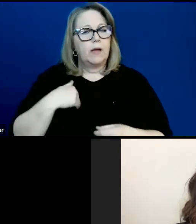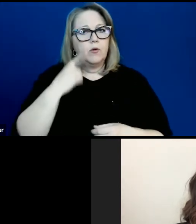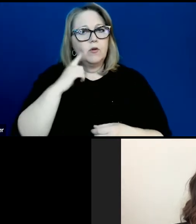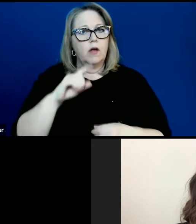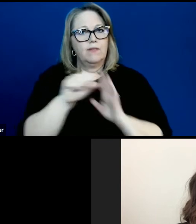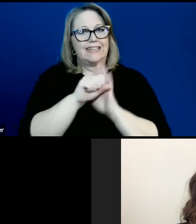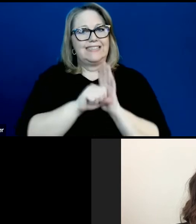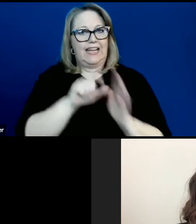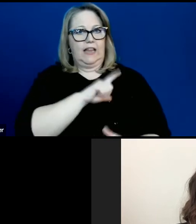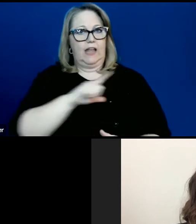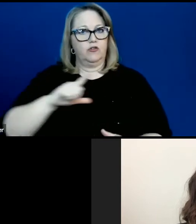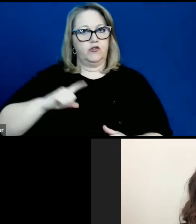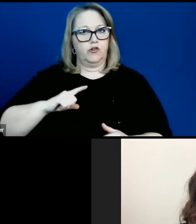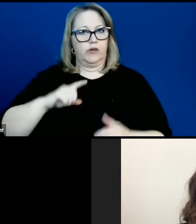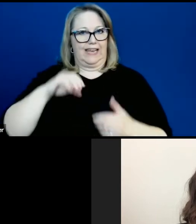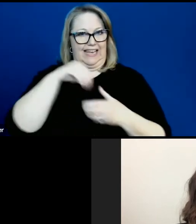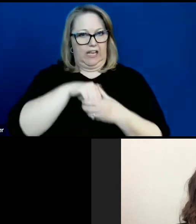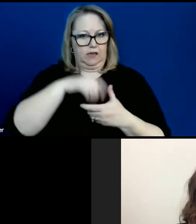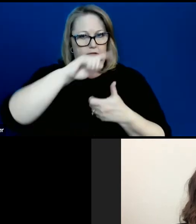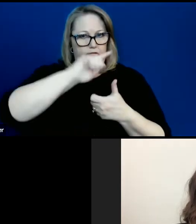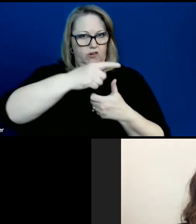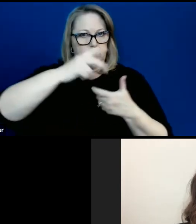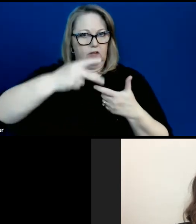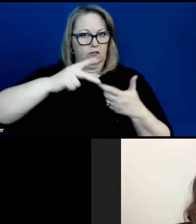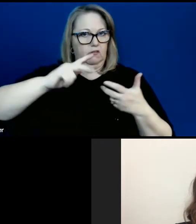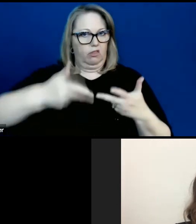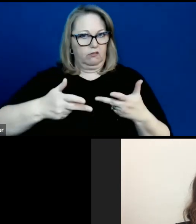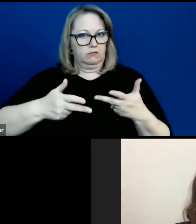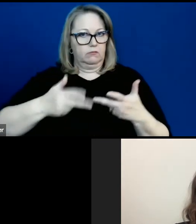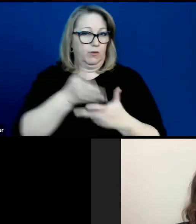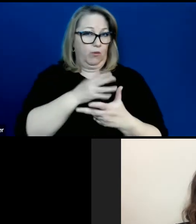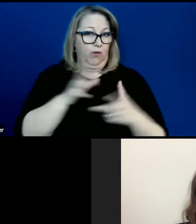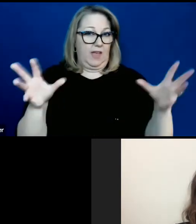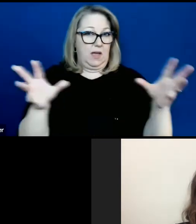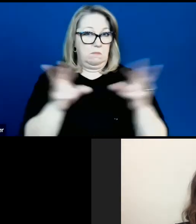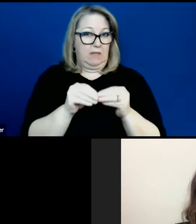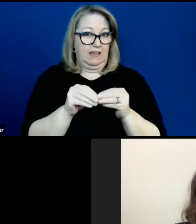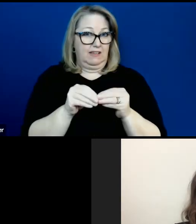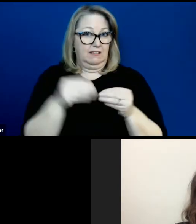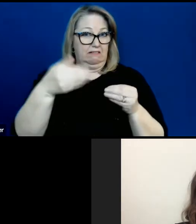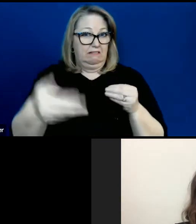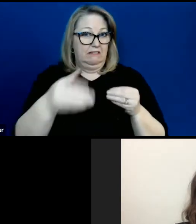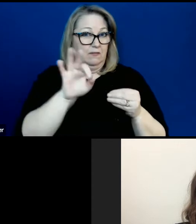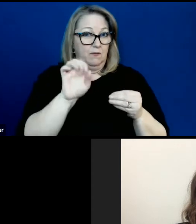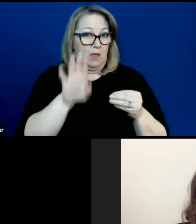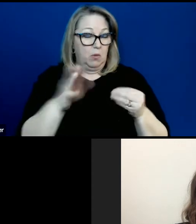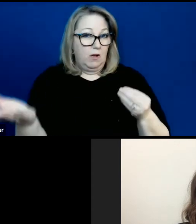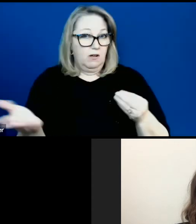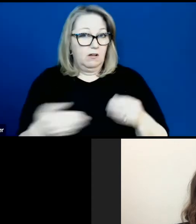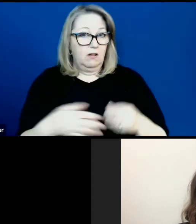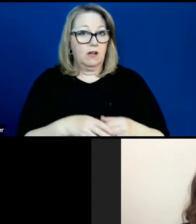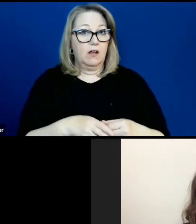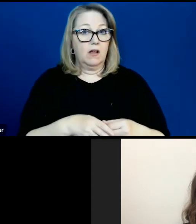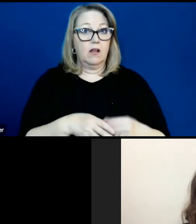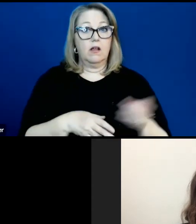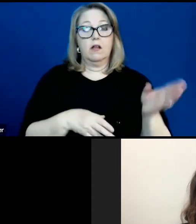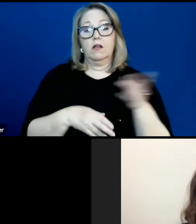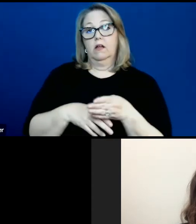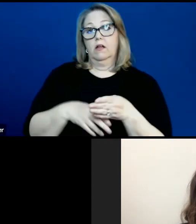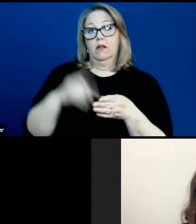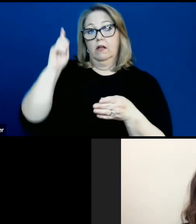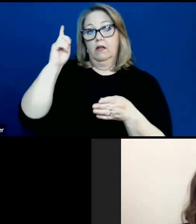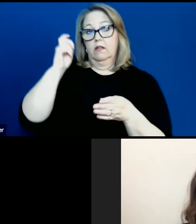vaccination tier list by the time they meet in February? Is that in the cards or part of the playbook at all? We'll be coming out